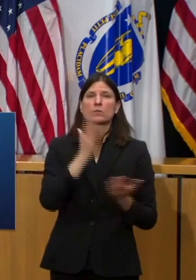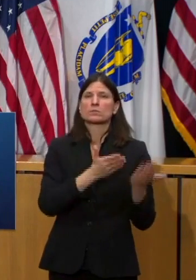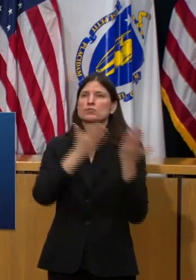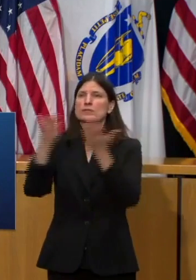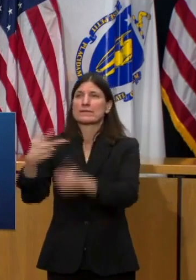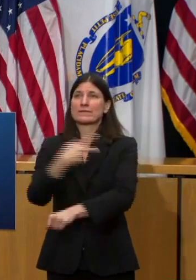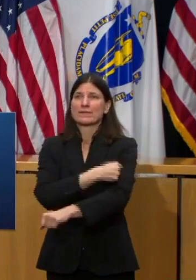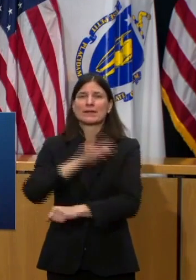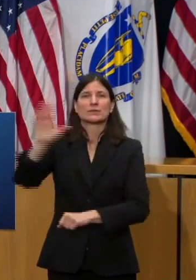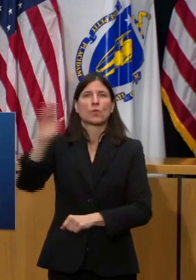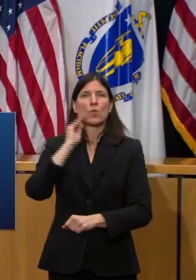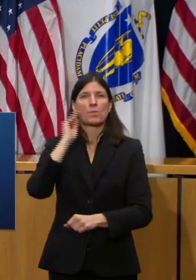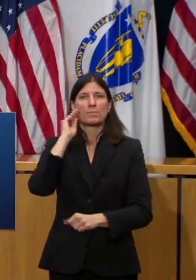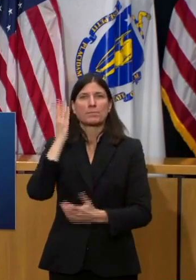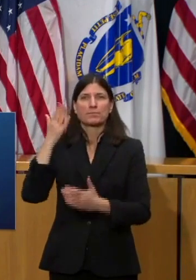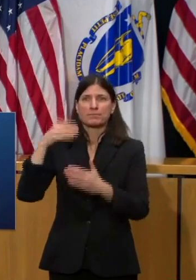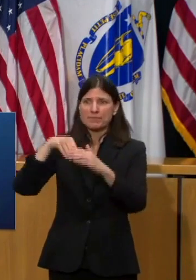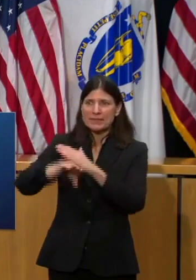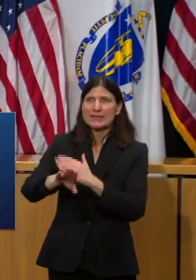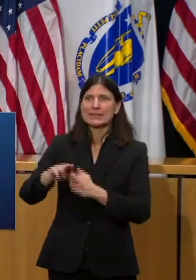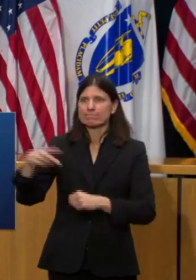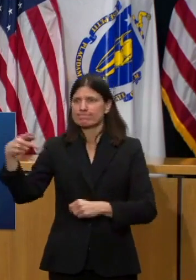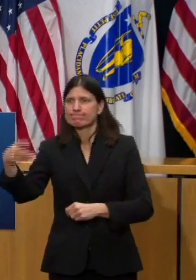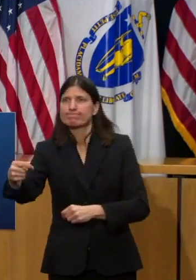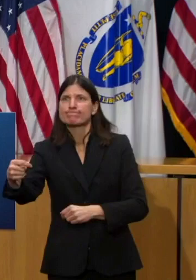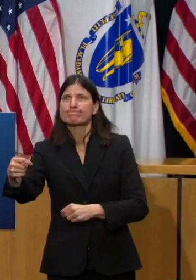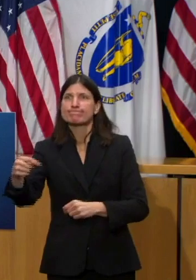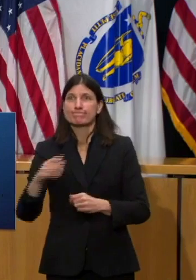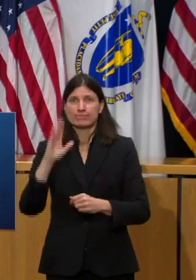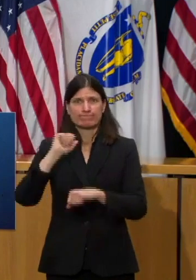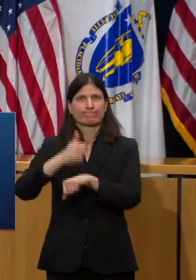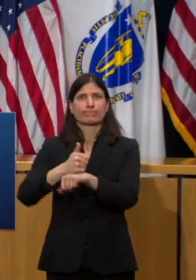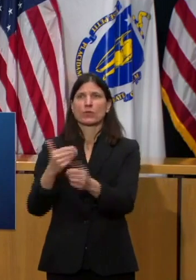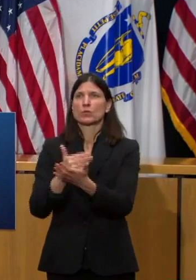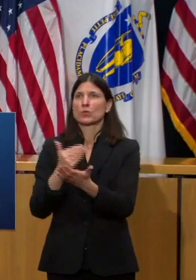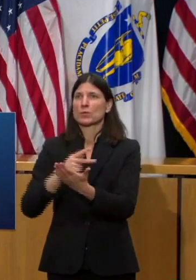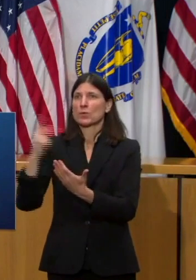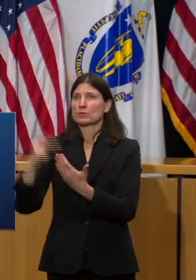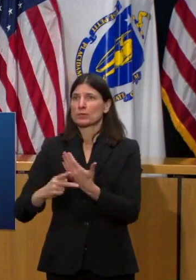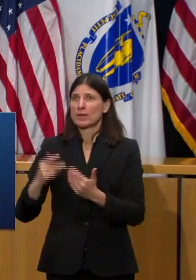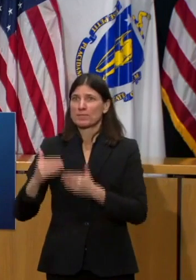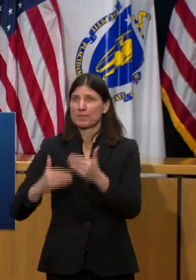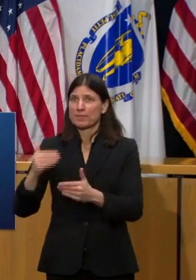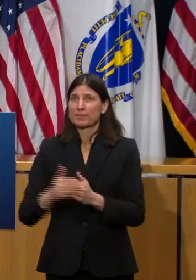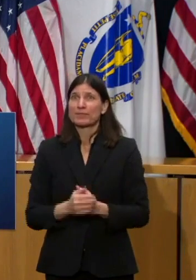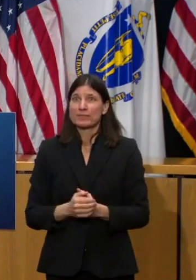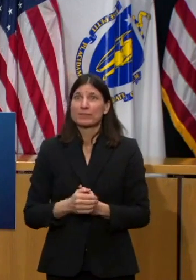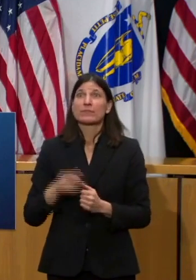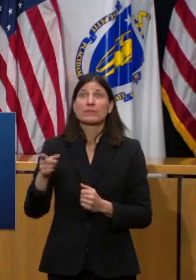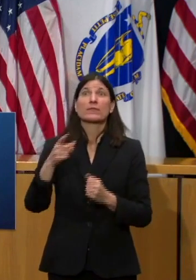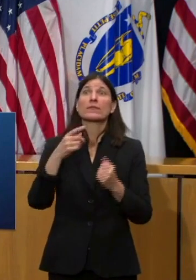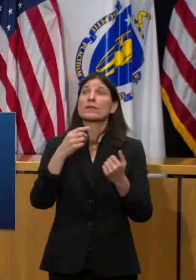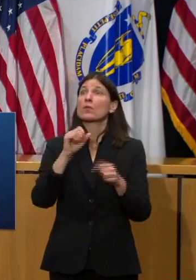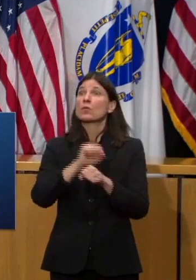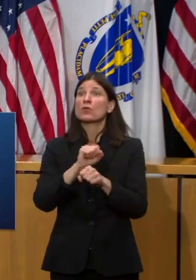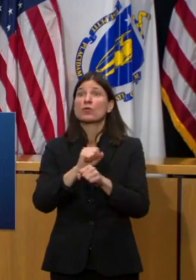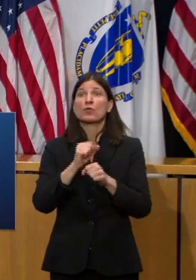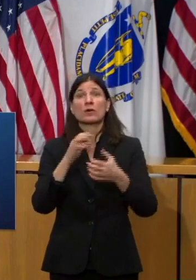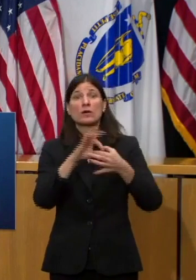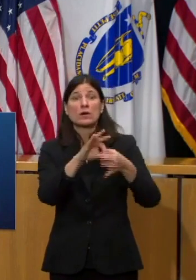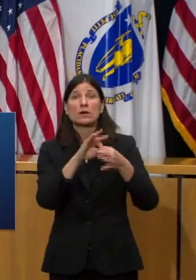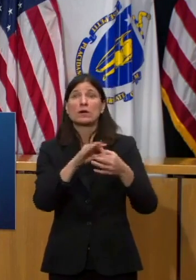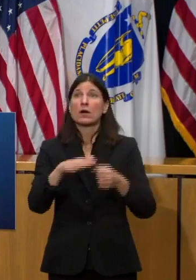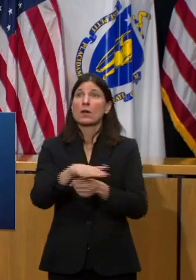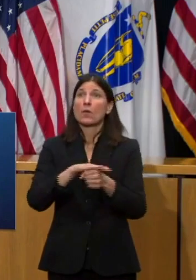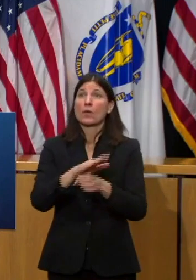with local boards of health to set up additional regional collaboratives, which have proven so far, the ones that are in place,